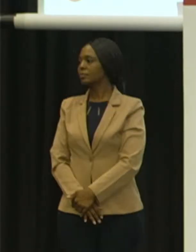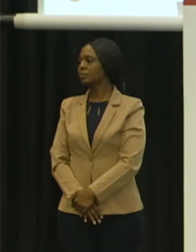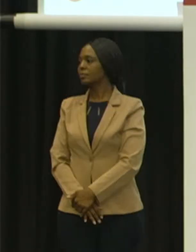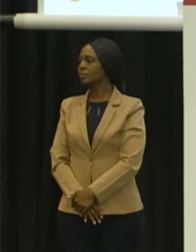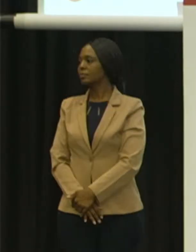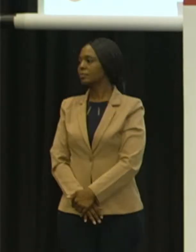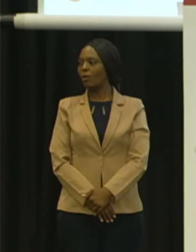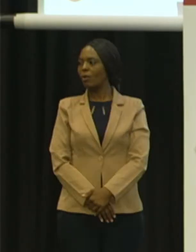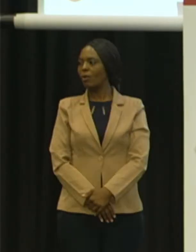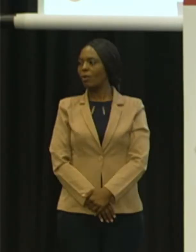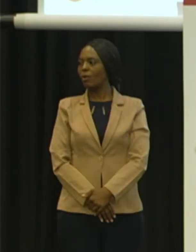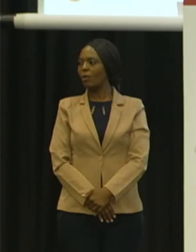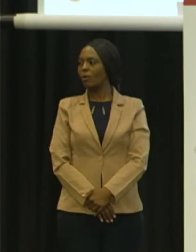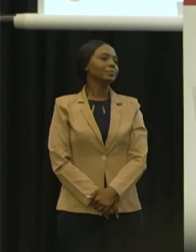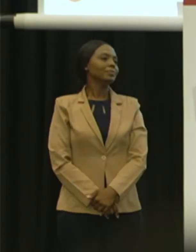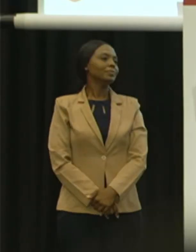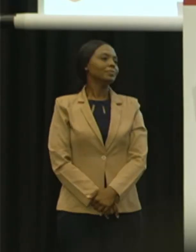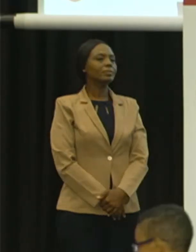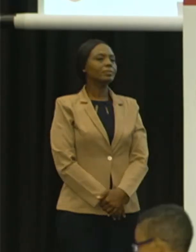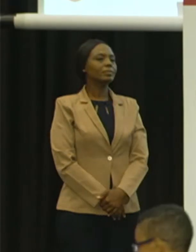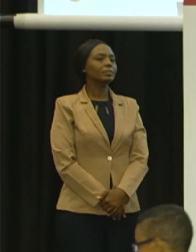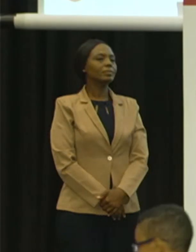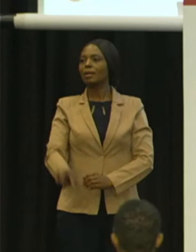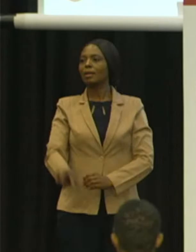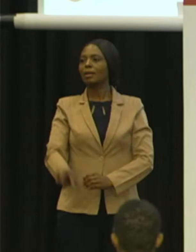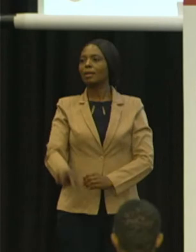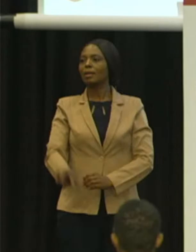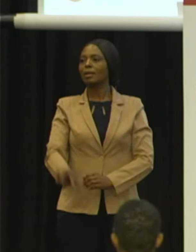Hey, can I have someone from AFSA, please?